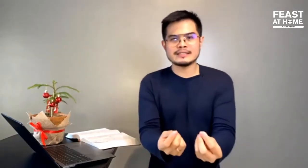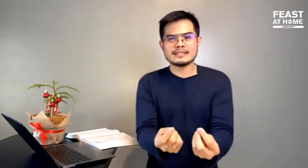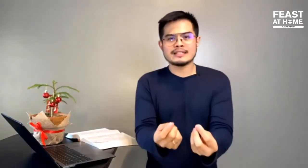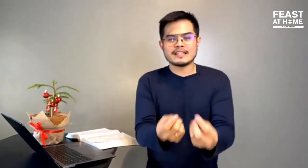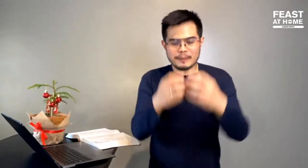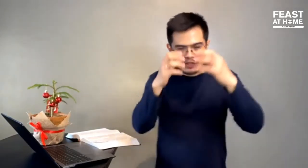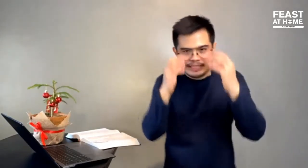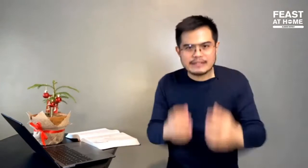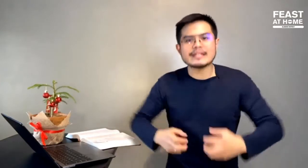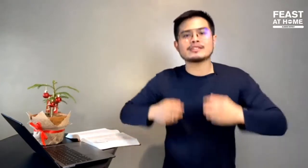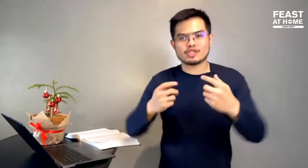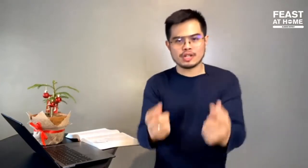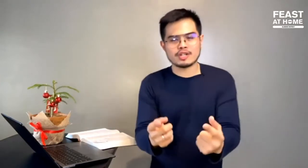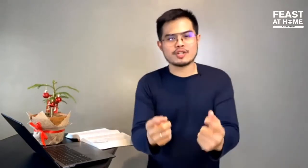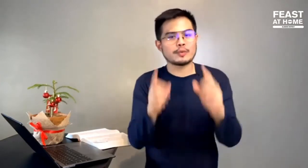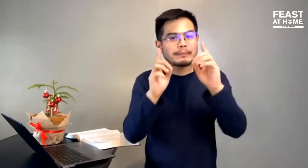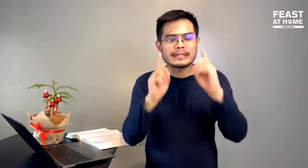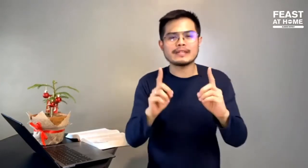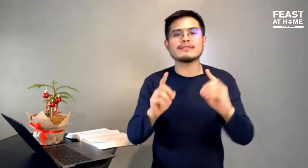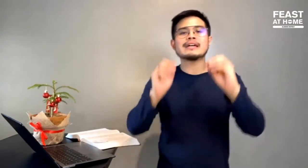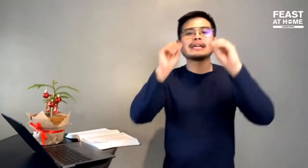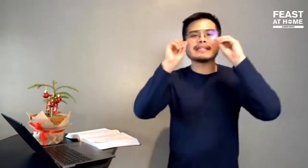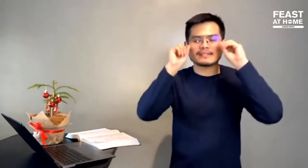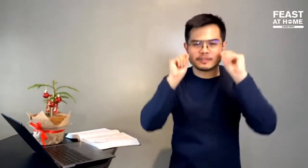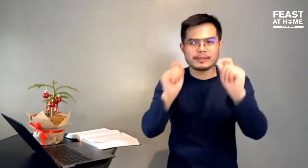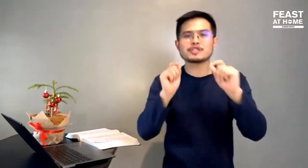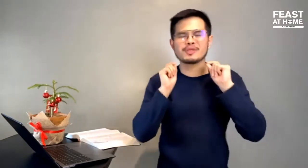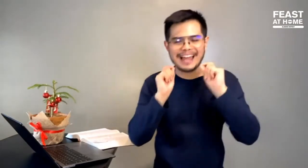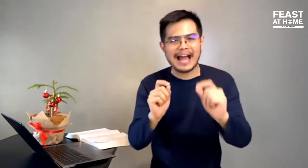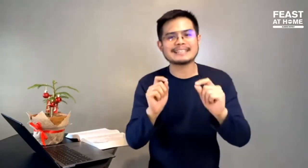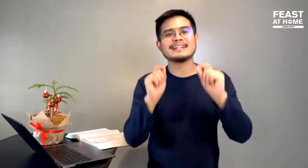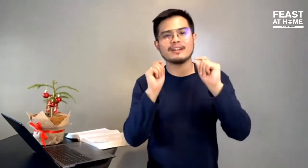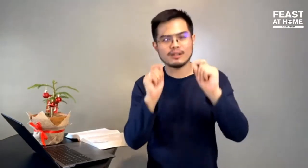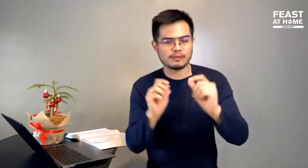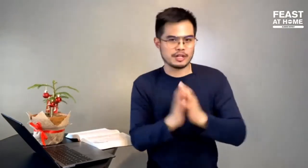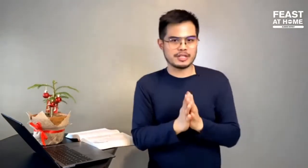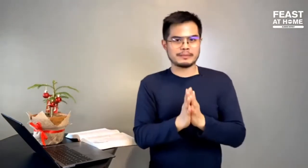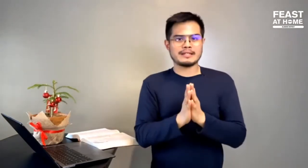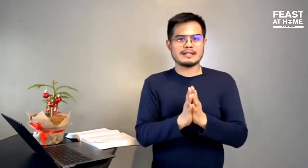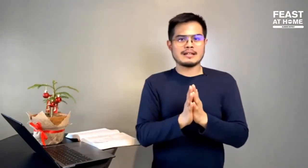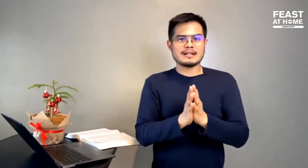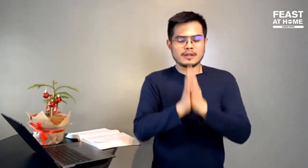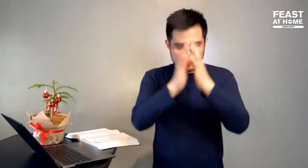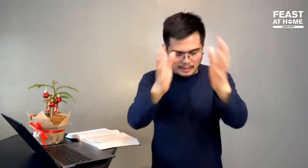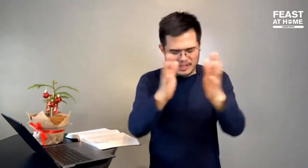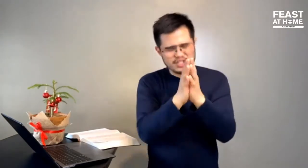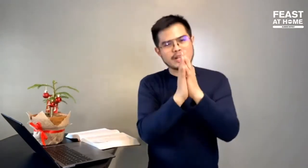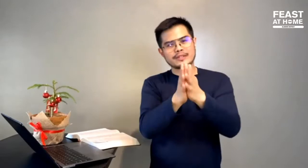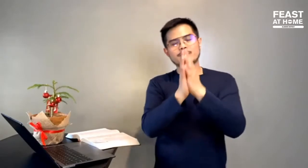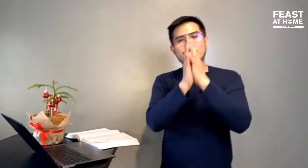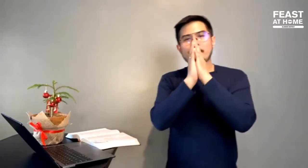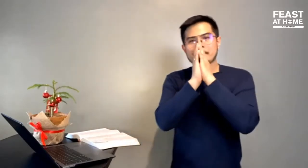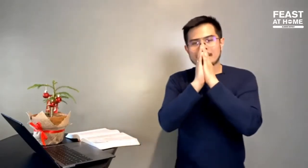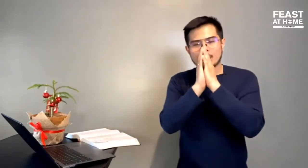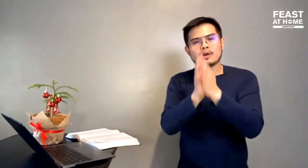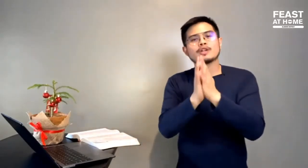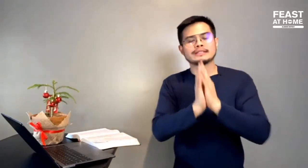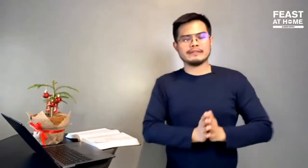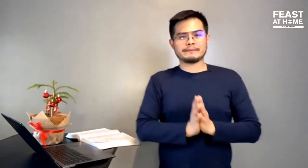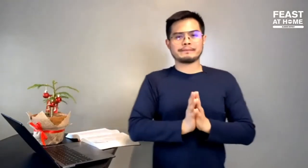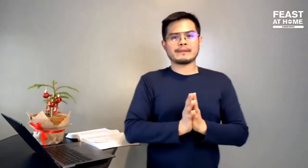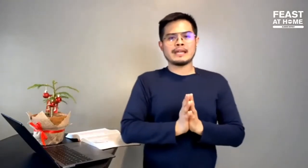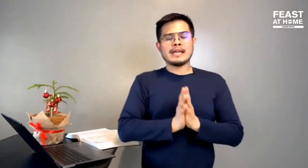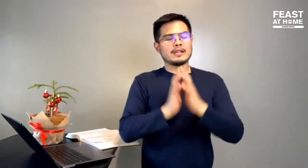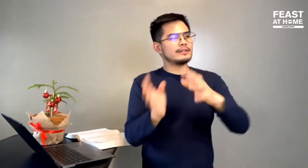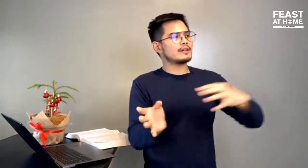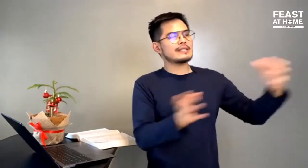giving, especially giving in church, we believe is a spiritual act of worship. So let me just share with you a word on